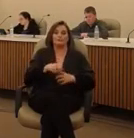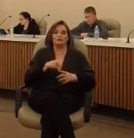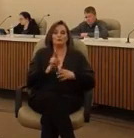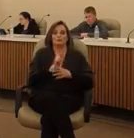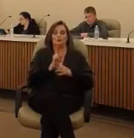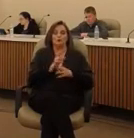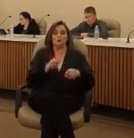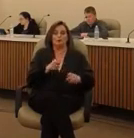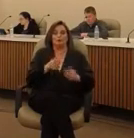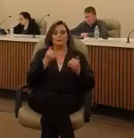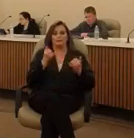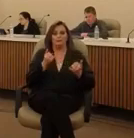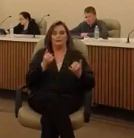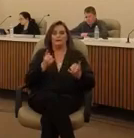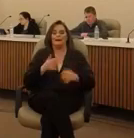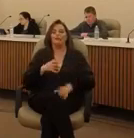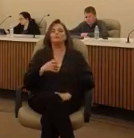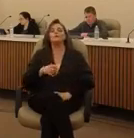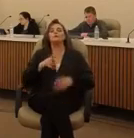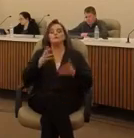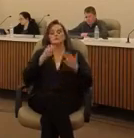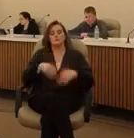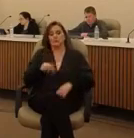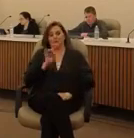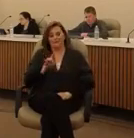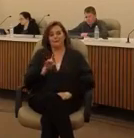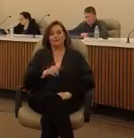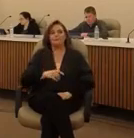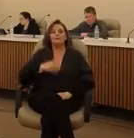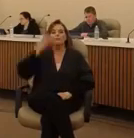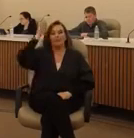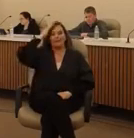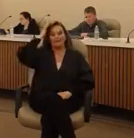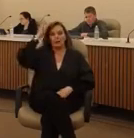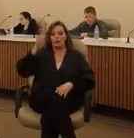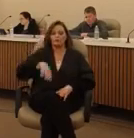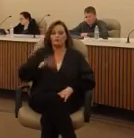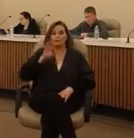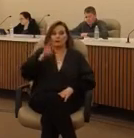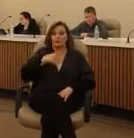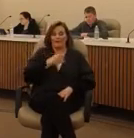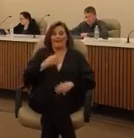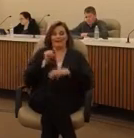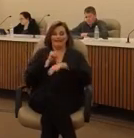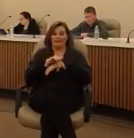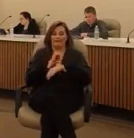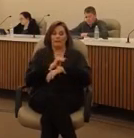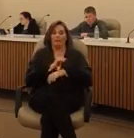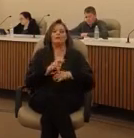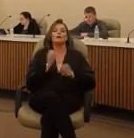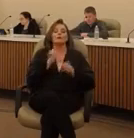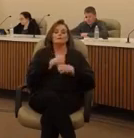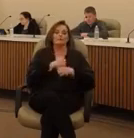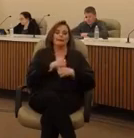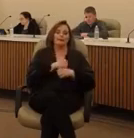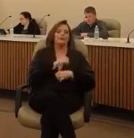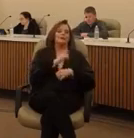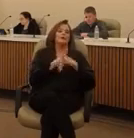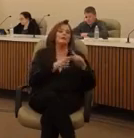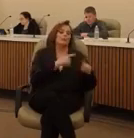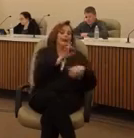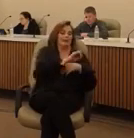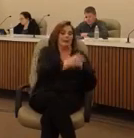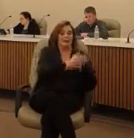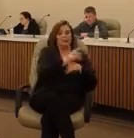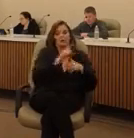property. Number 8, that dumpster, garbage pickup, and deliveries be made only during the hours of 8 a.m. until 8